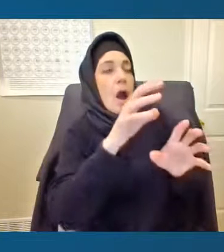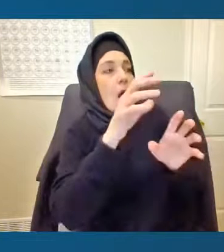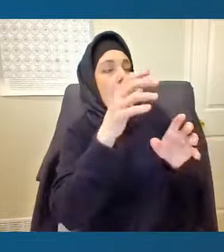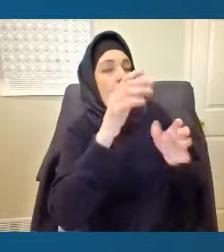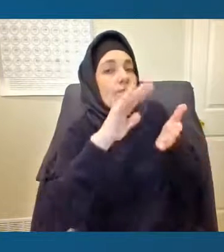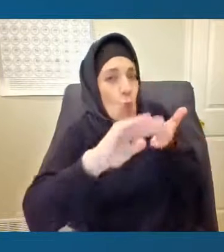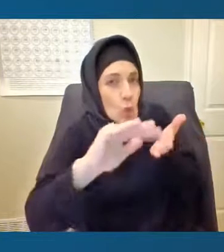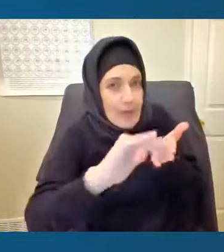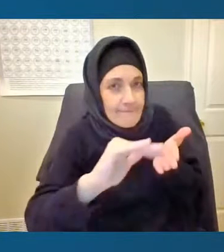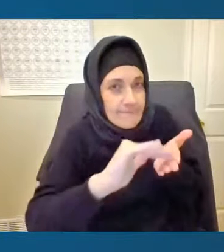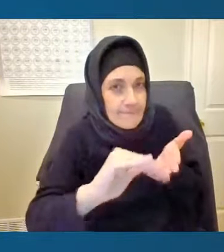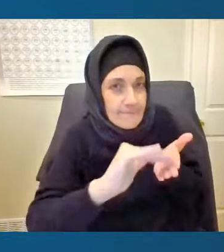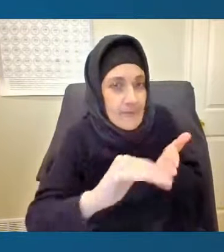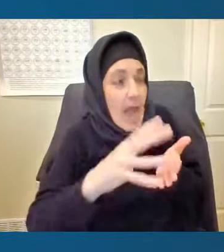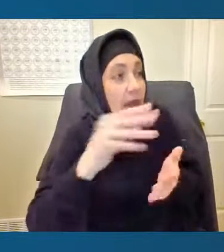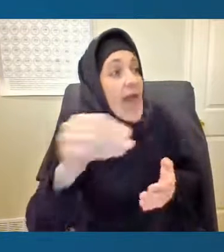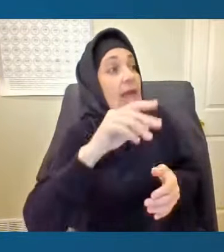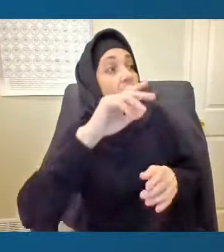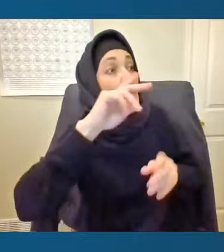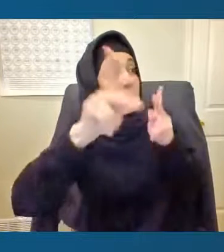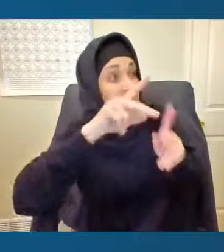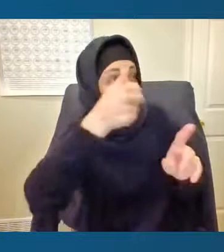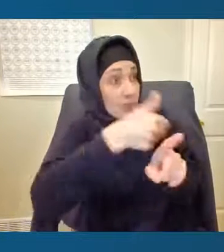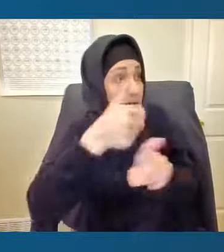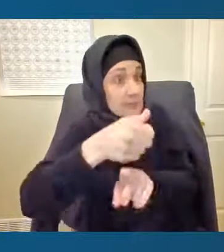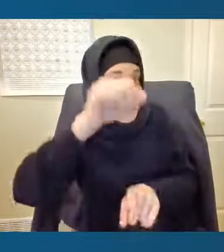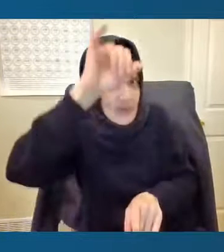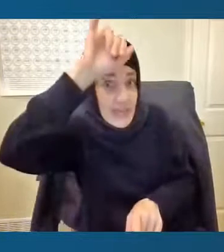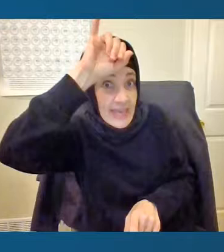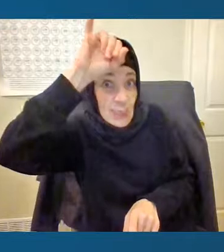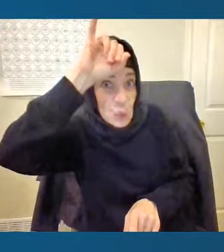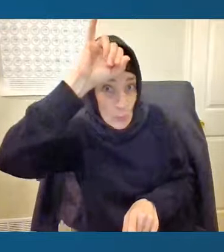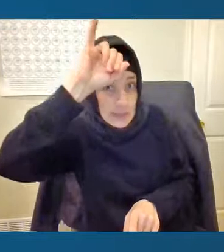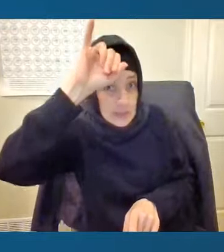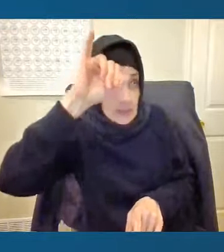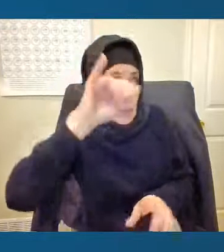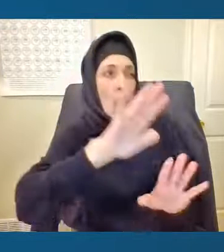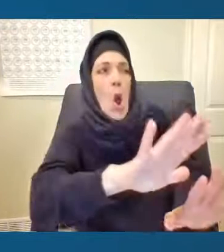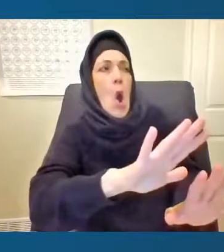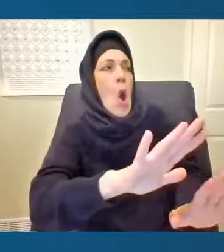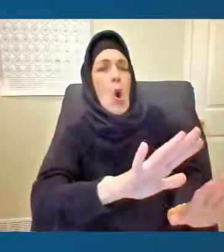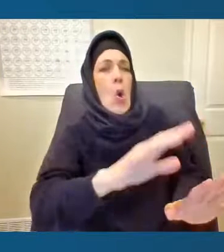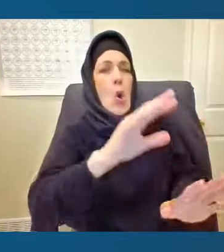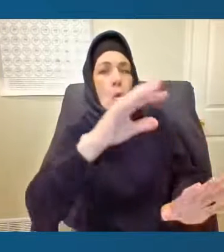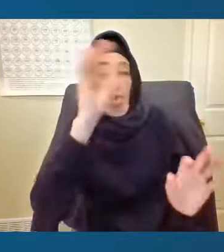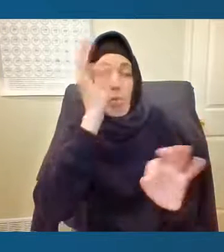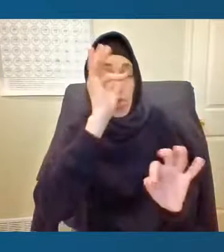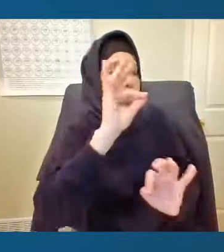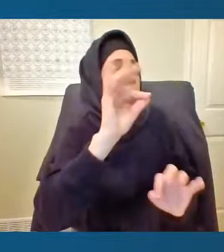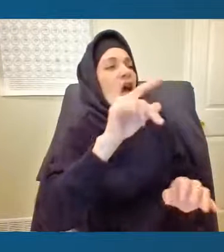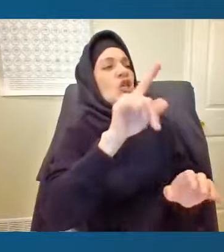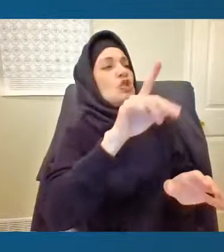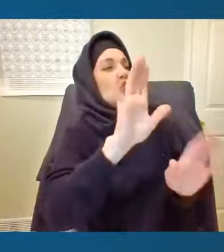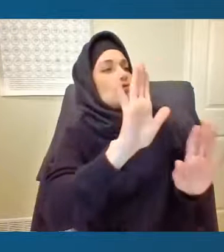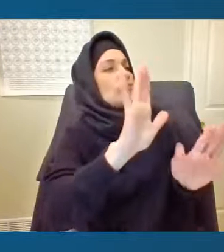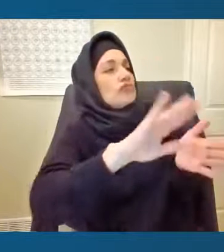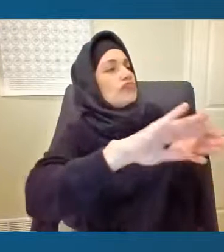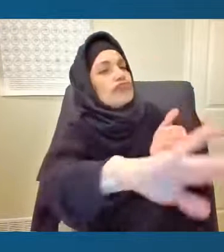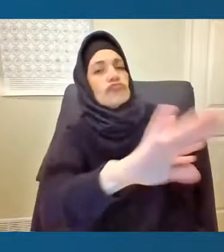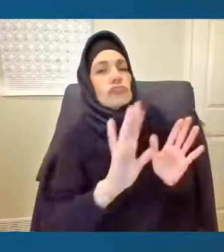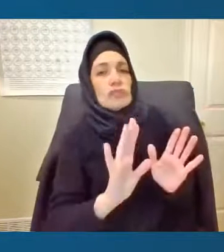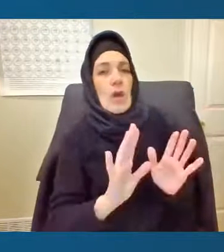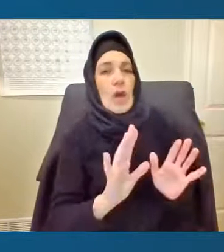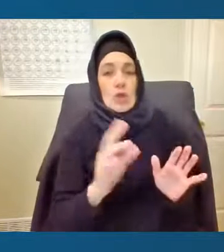moment he heard it, he dropped the stick. He dropped it. Let him go, whatever, bounce, leave. But the point